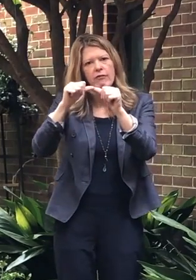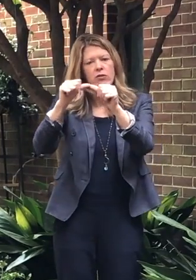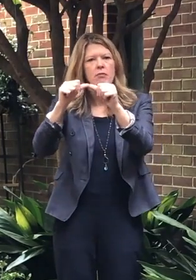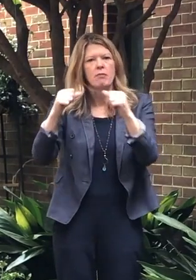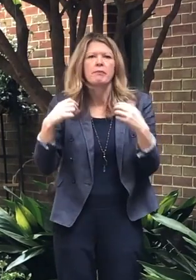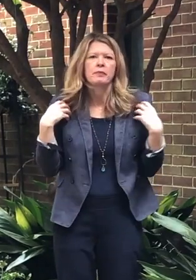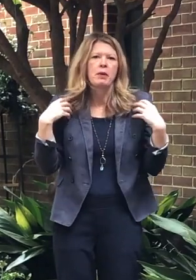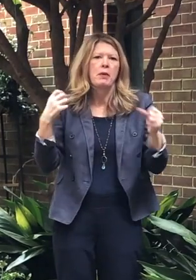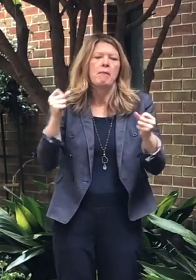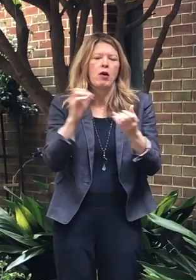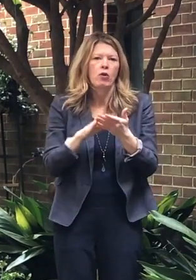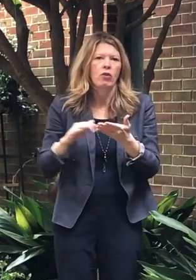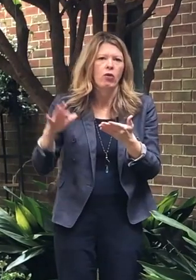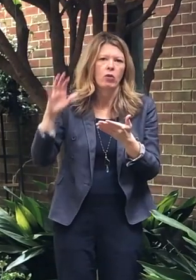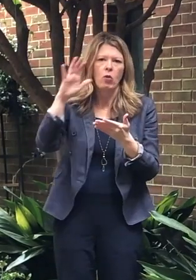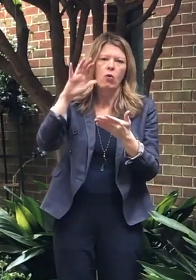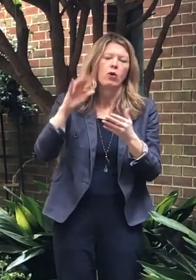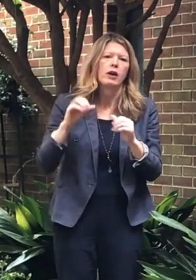Amen.